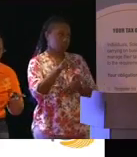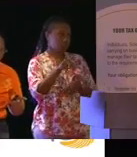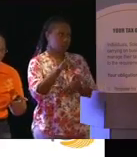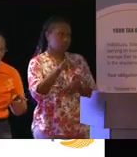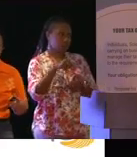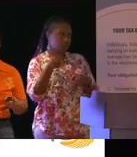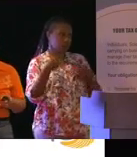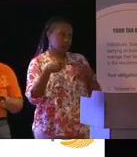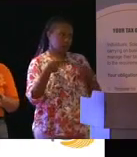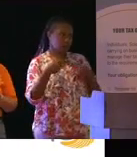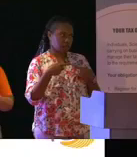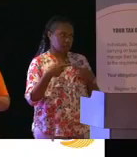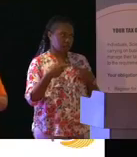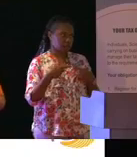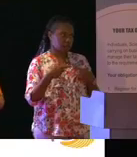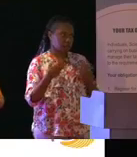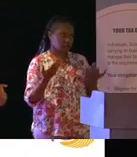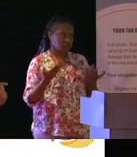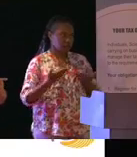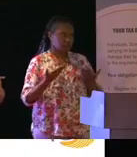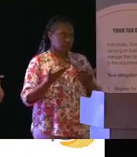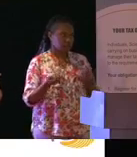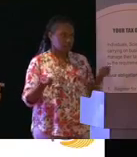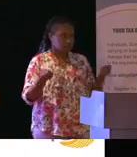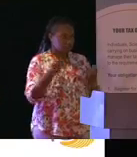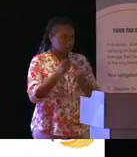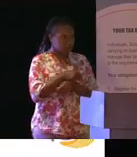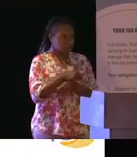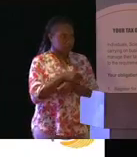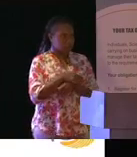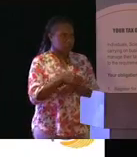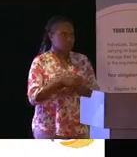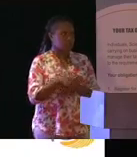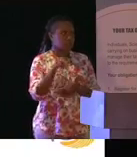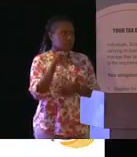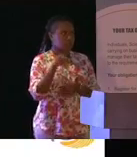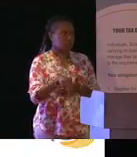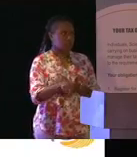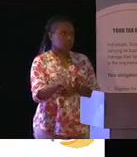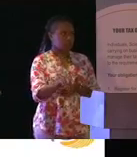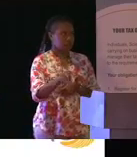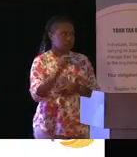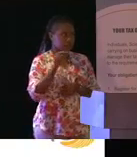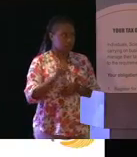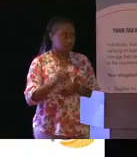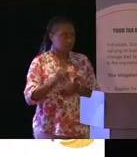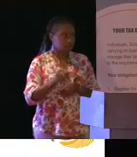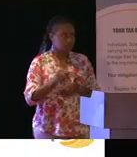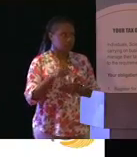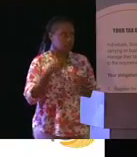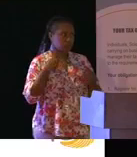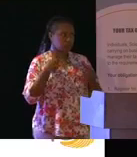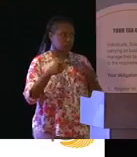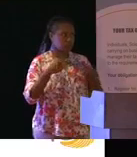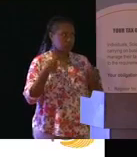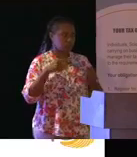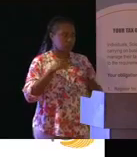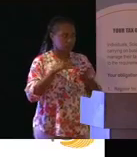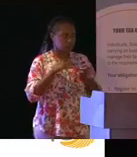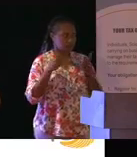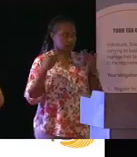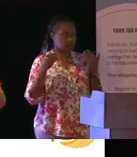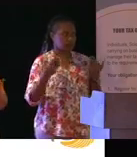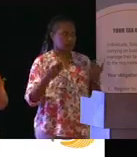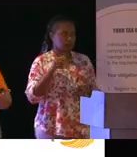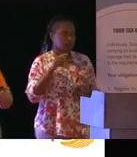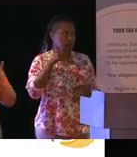the transaction description, this is the required information and a mandatory information the